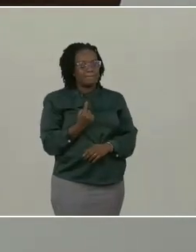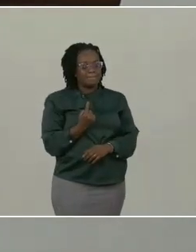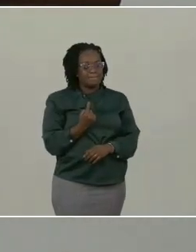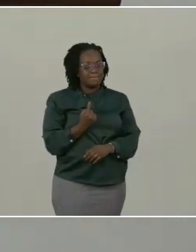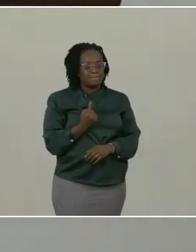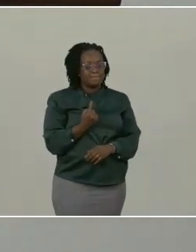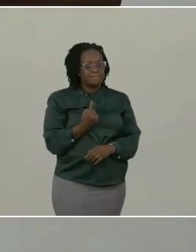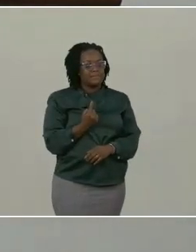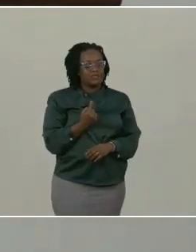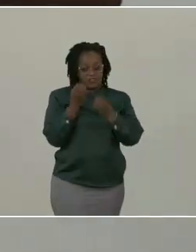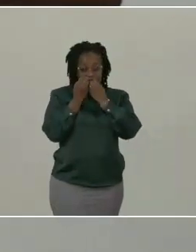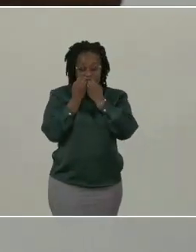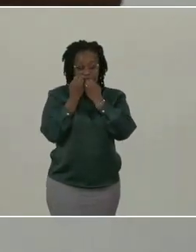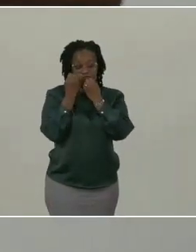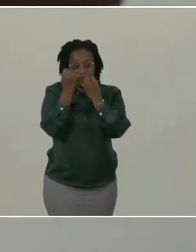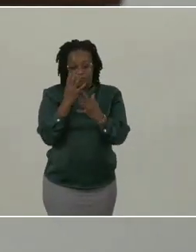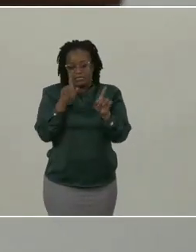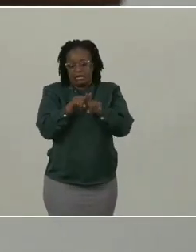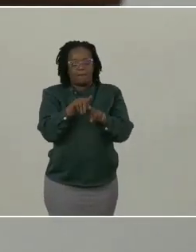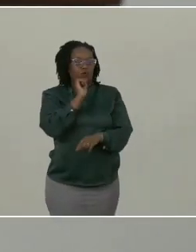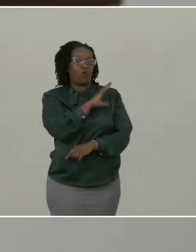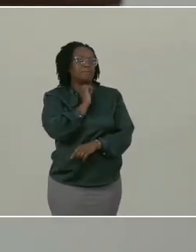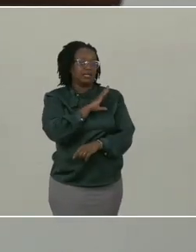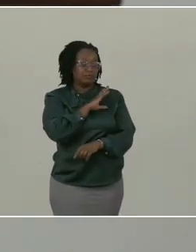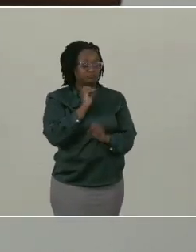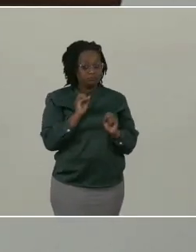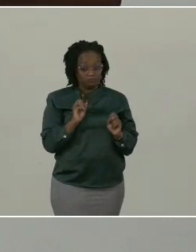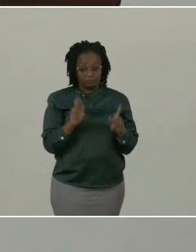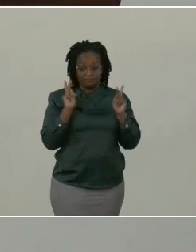You can come and tell us and complain.